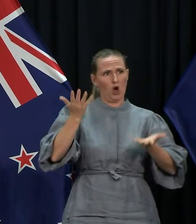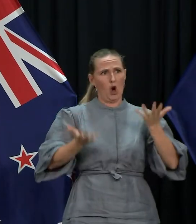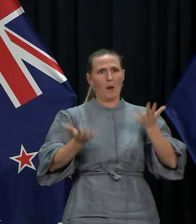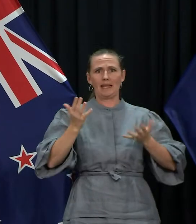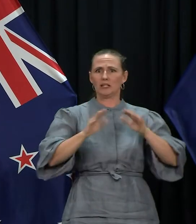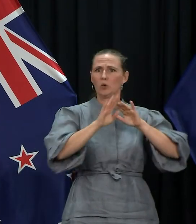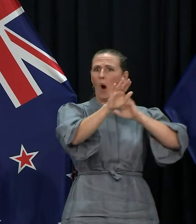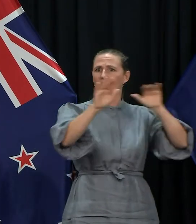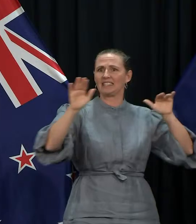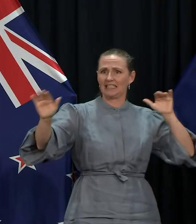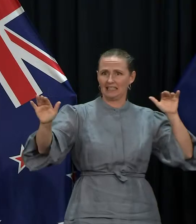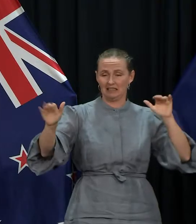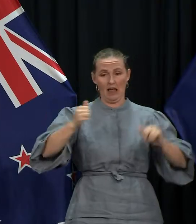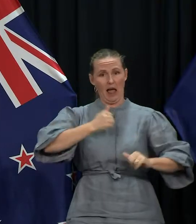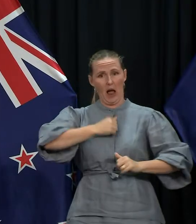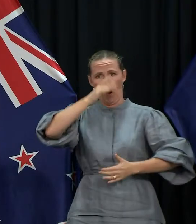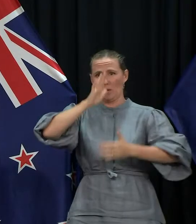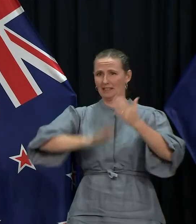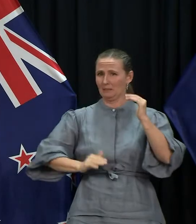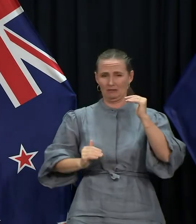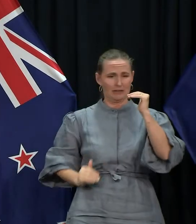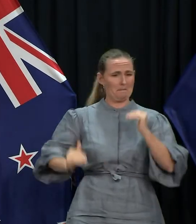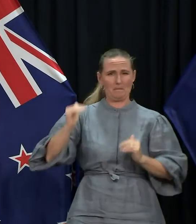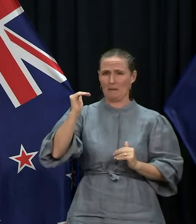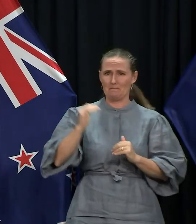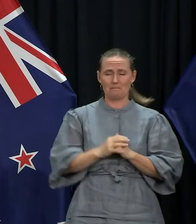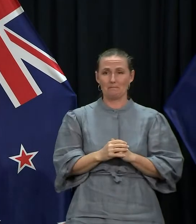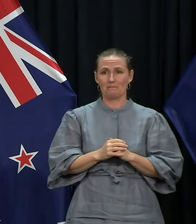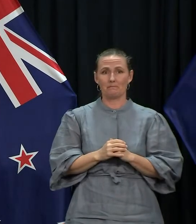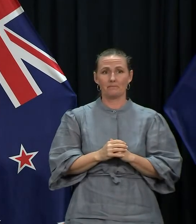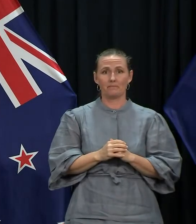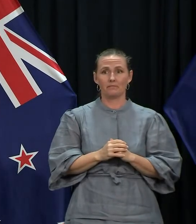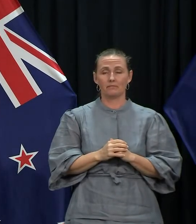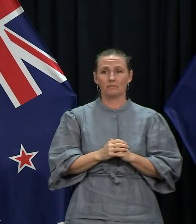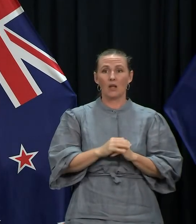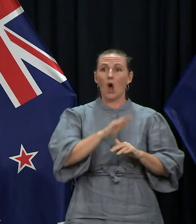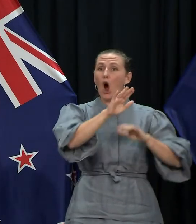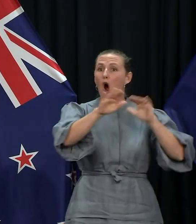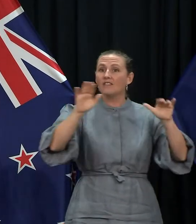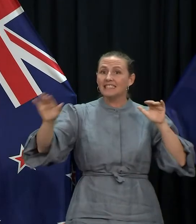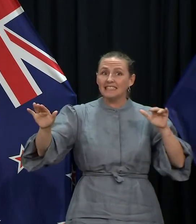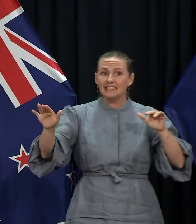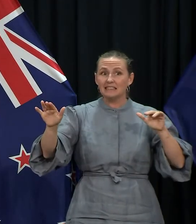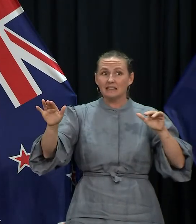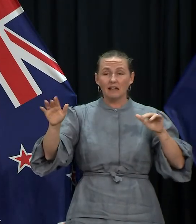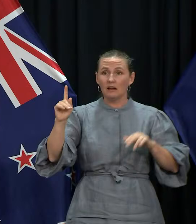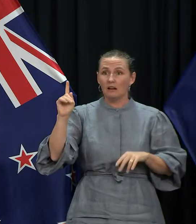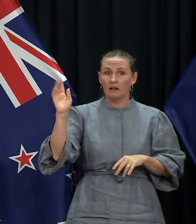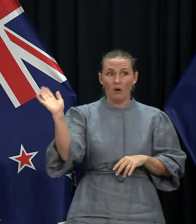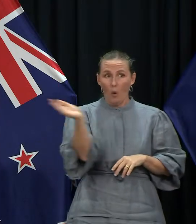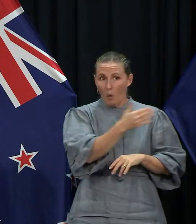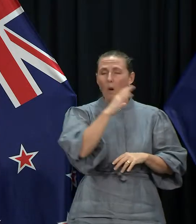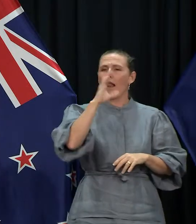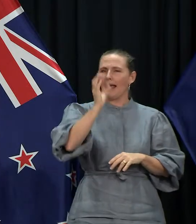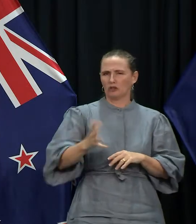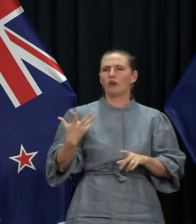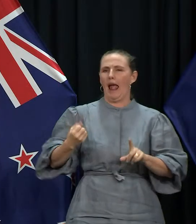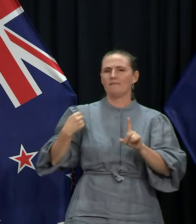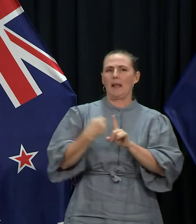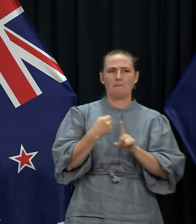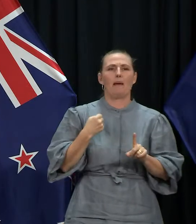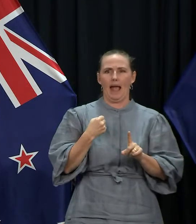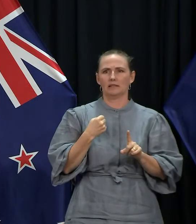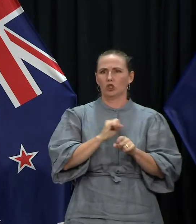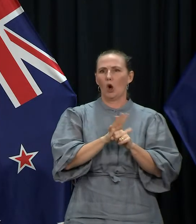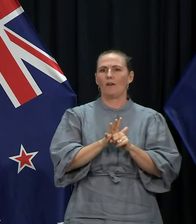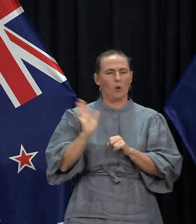with this pandemic. No country has got away without being impacted by COVID, but New Zealand, the impact